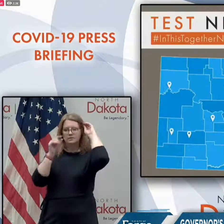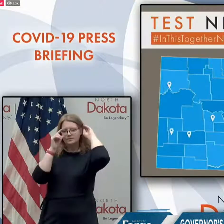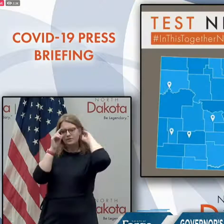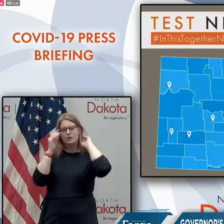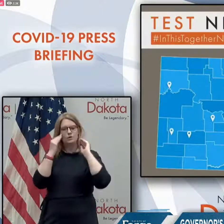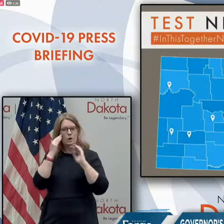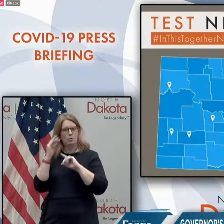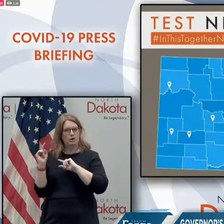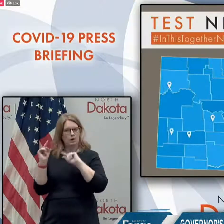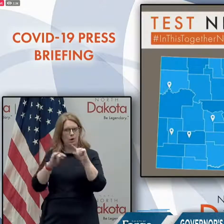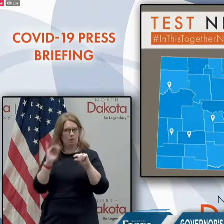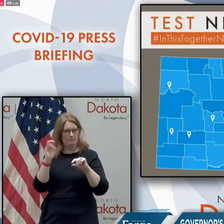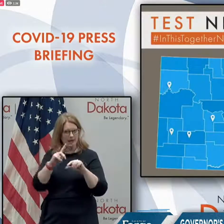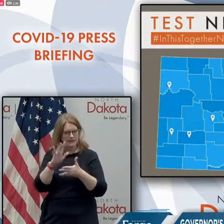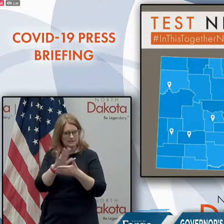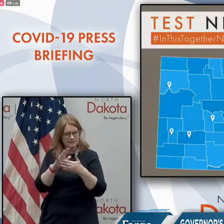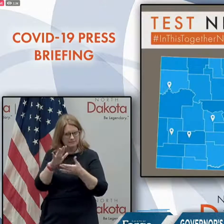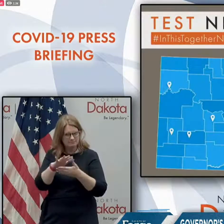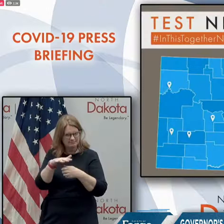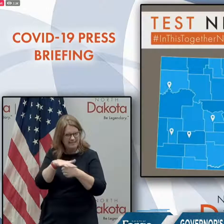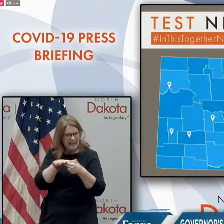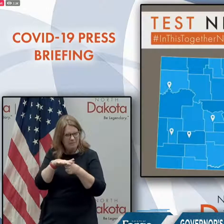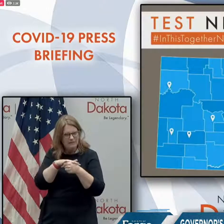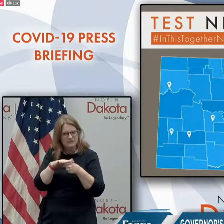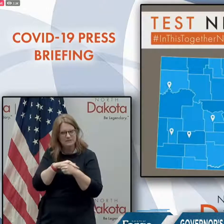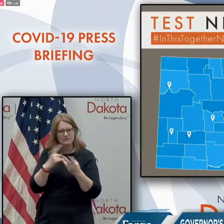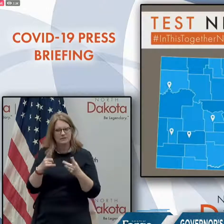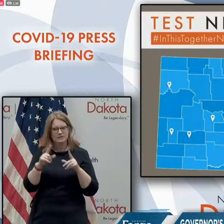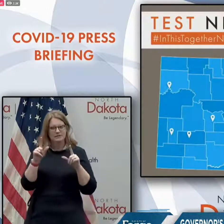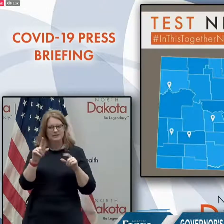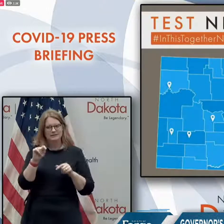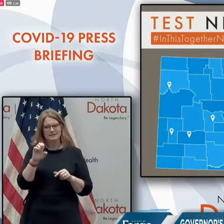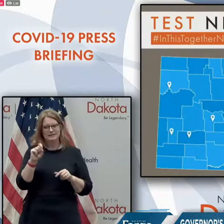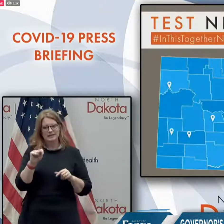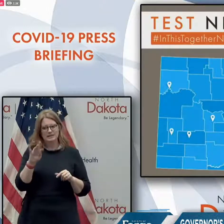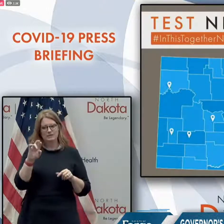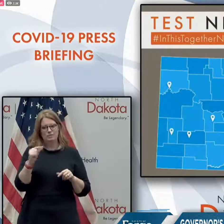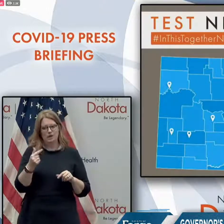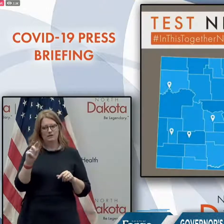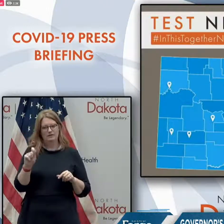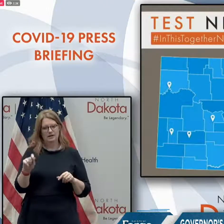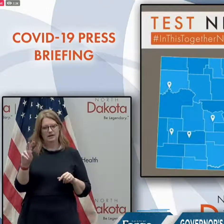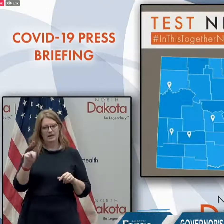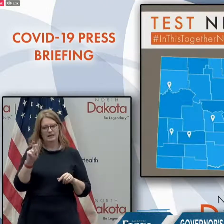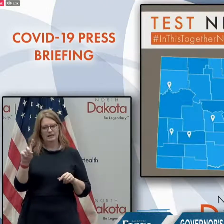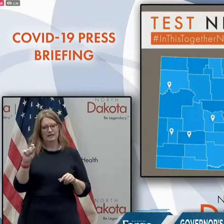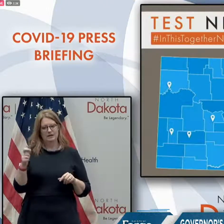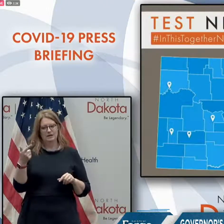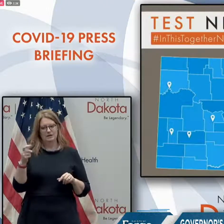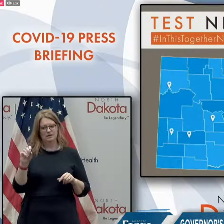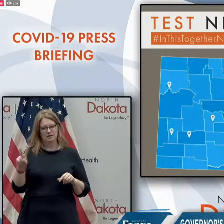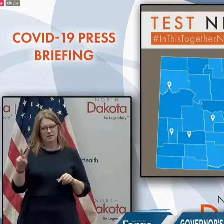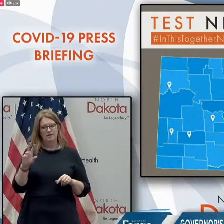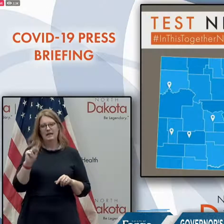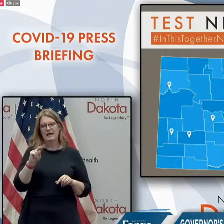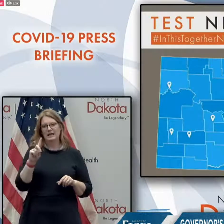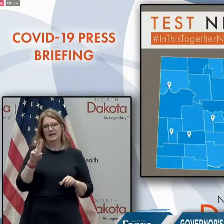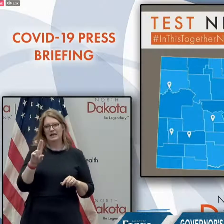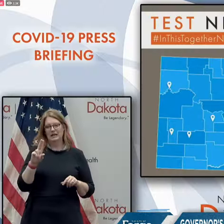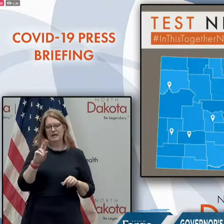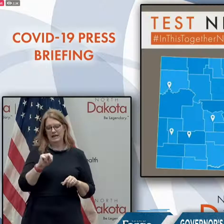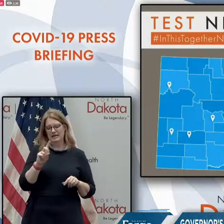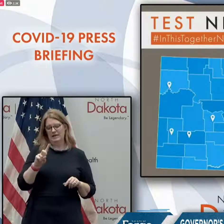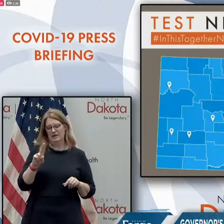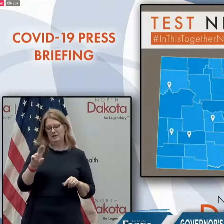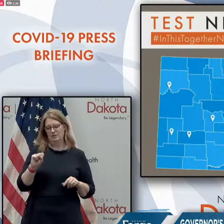to campus. Back that up. Register in advance at testreg.nd.gov. And again, that's at the ndus.edu